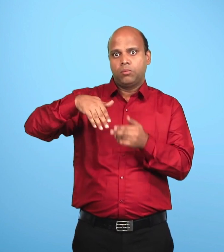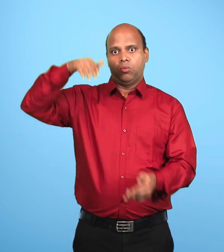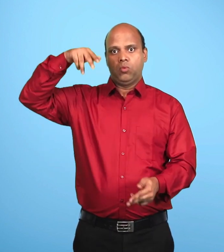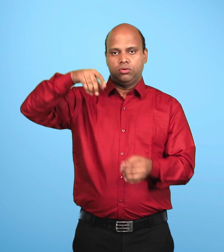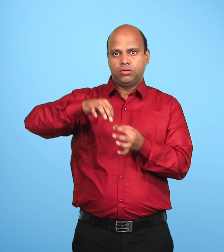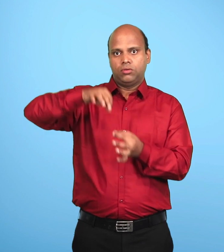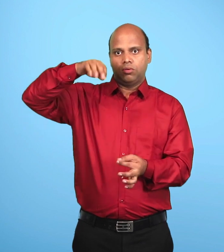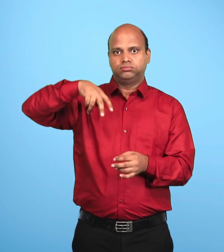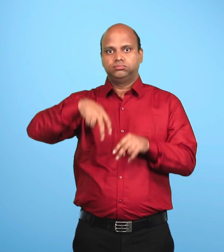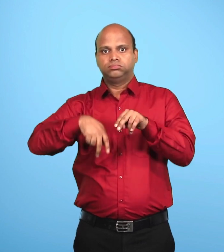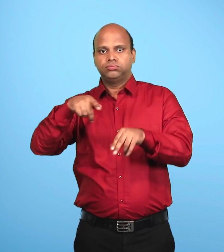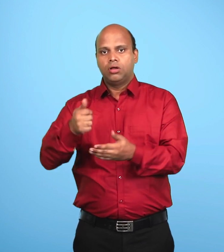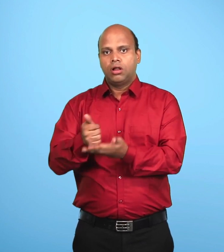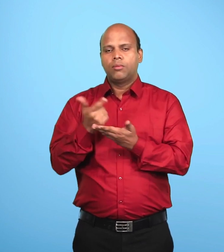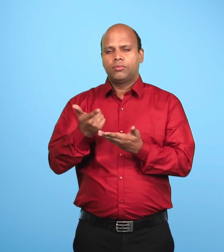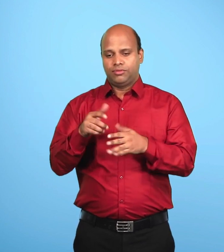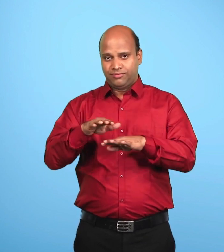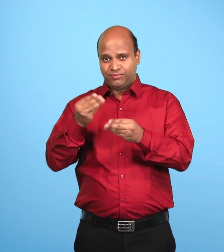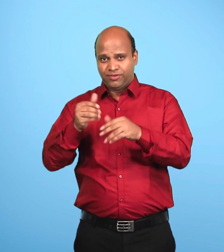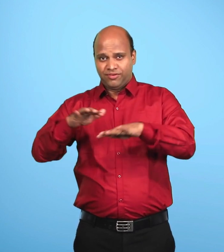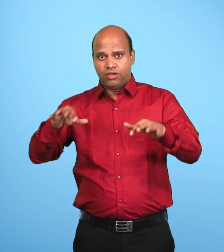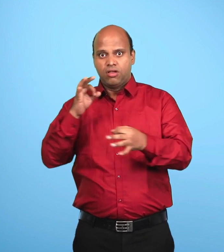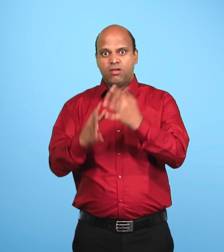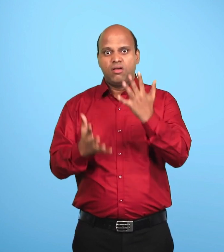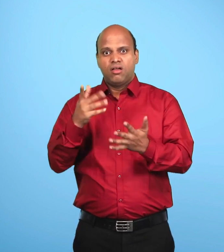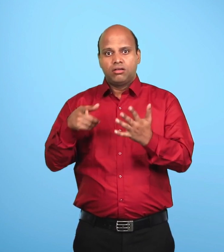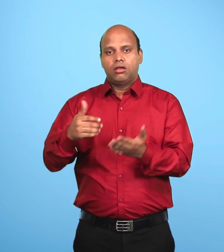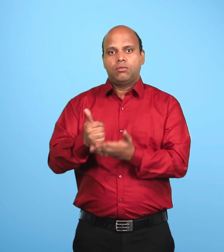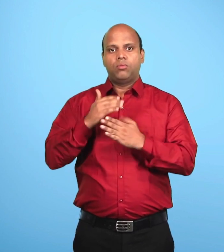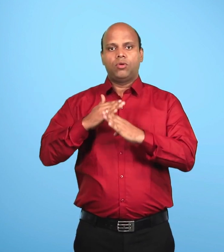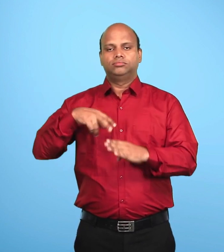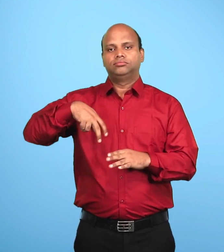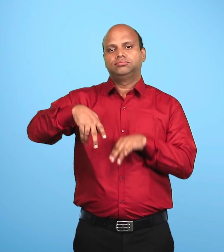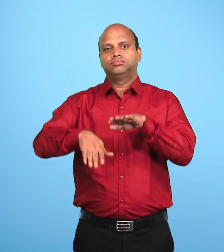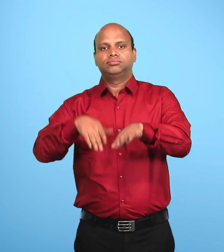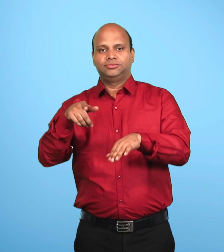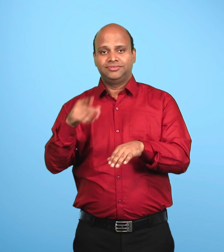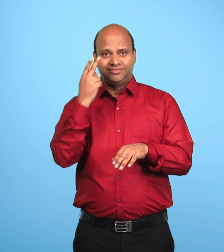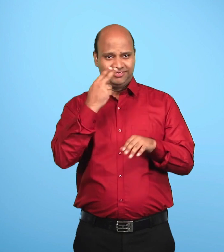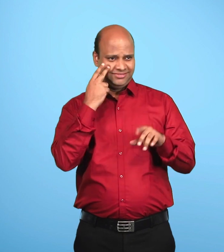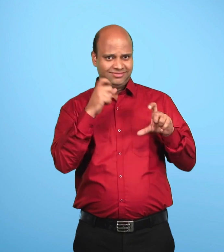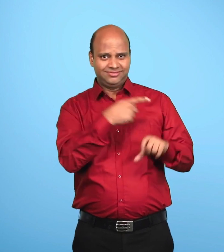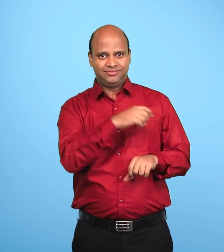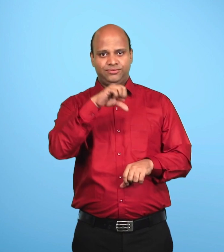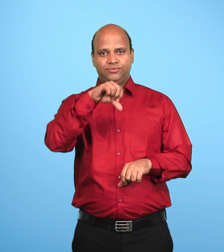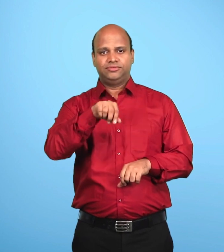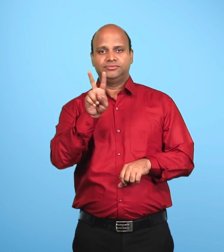legs, which help to keep their bodies away from the heat of the sand. Figure